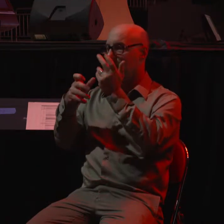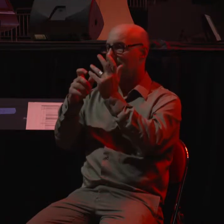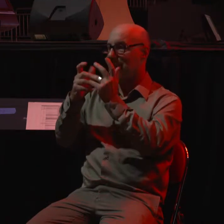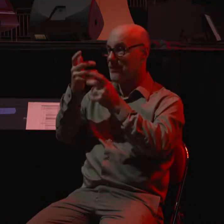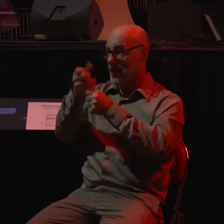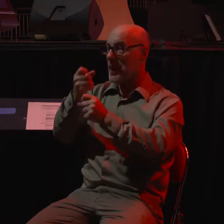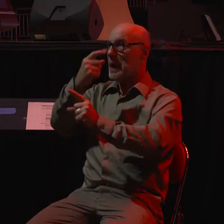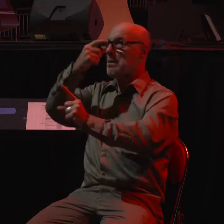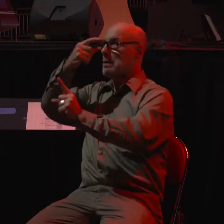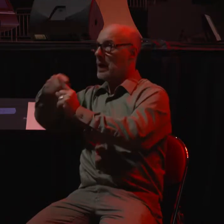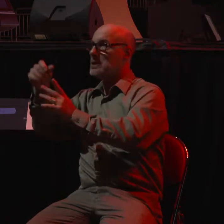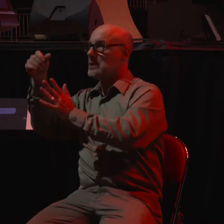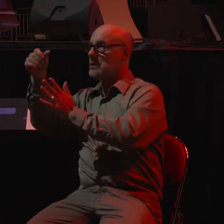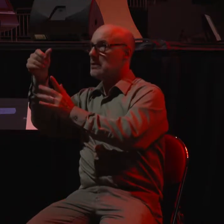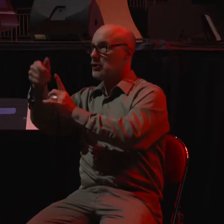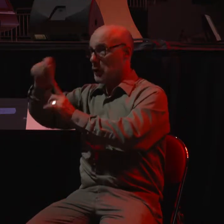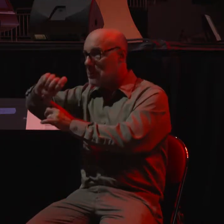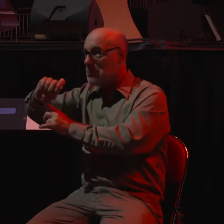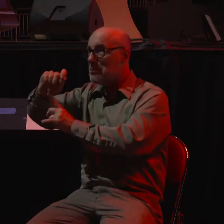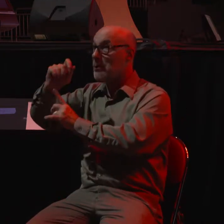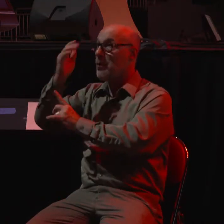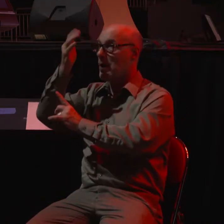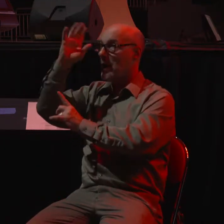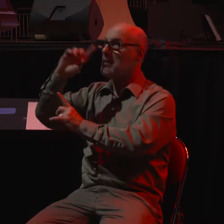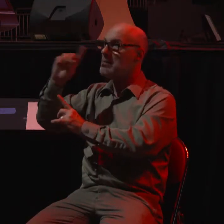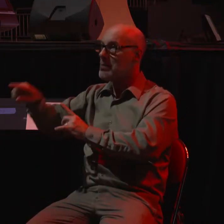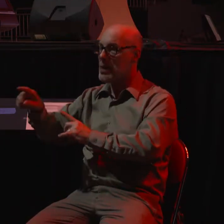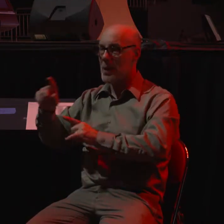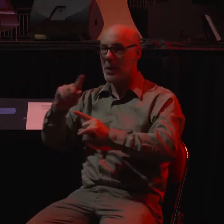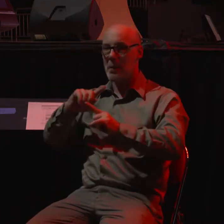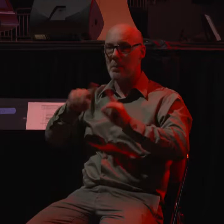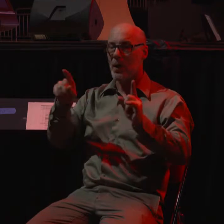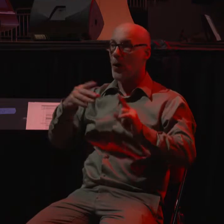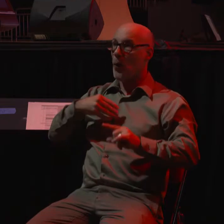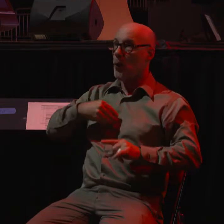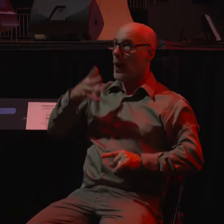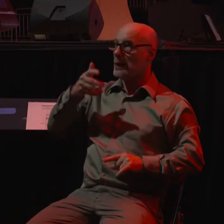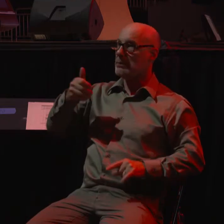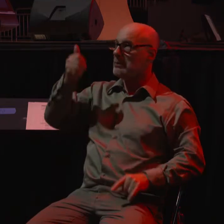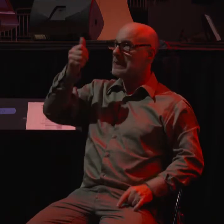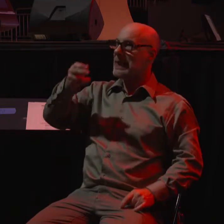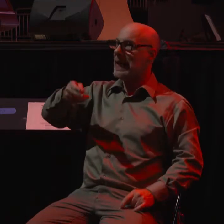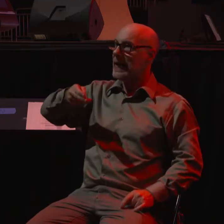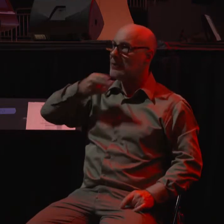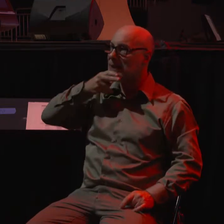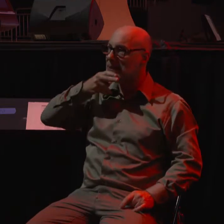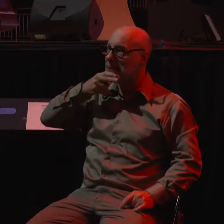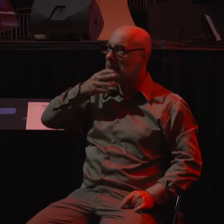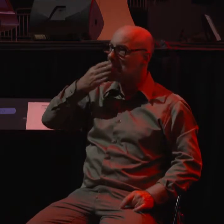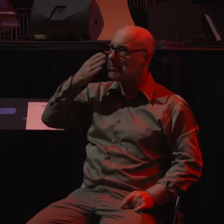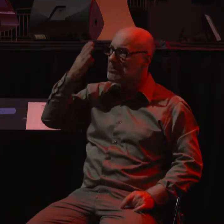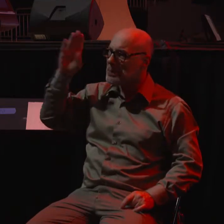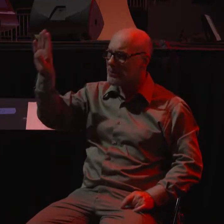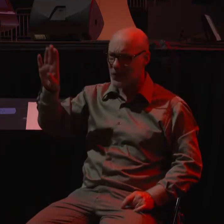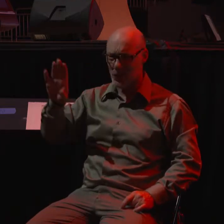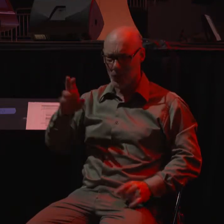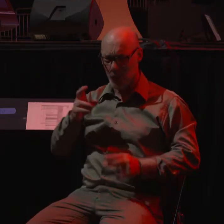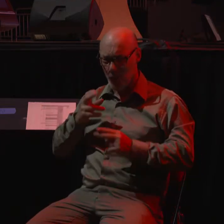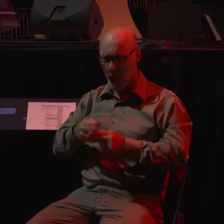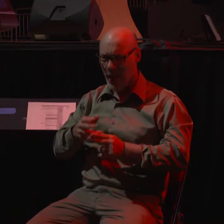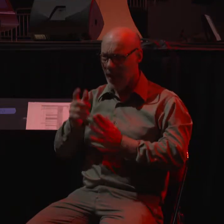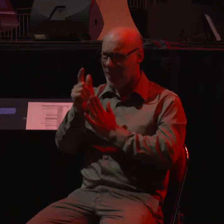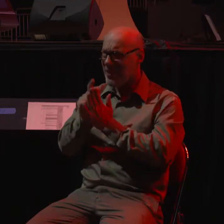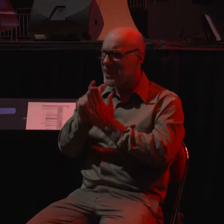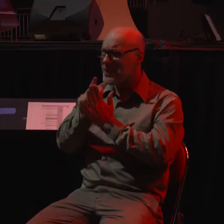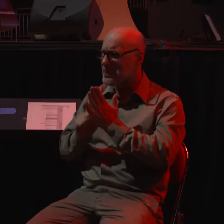Testament. Whereas I understand white supremacy is a heresy and a blasphemy. So to call it legalism in my mind, that's almost confusing to me as